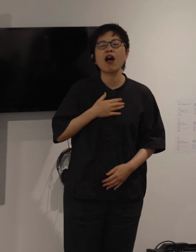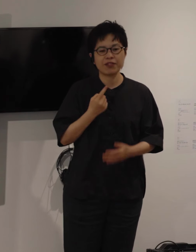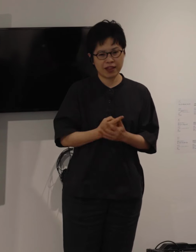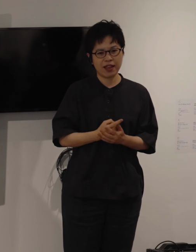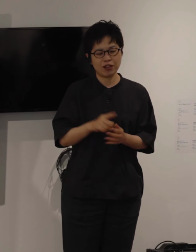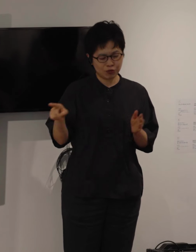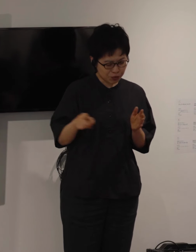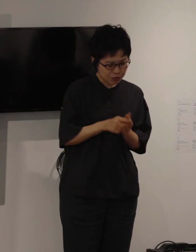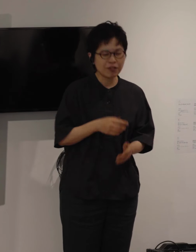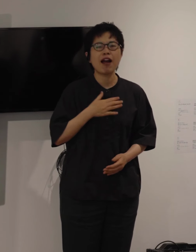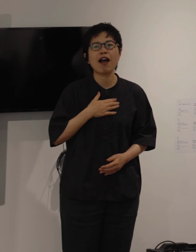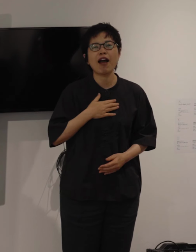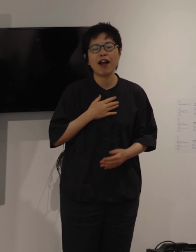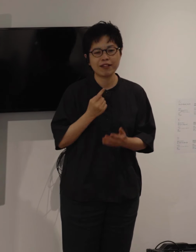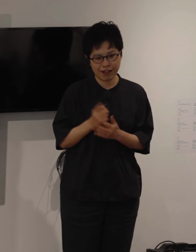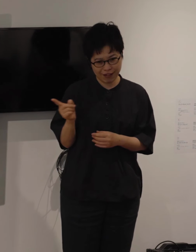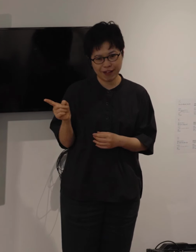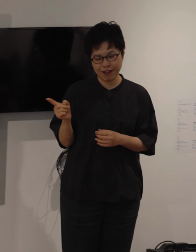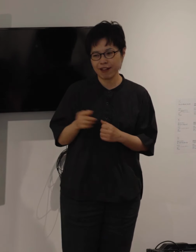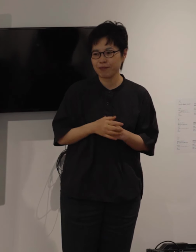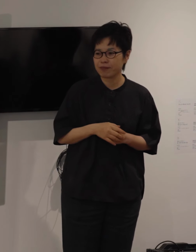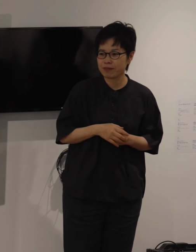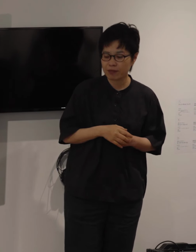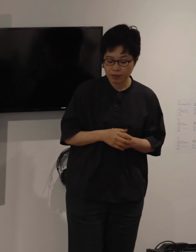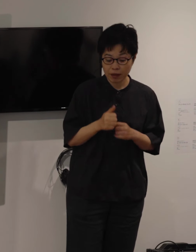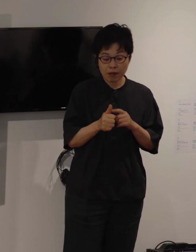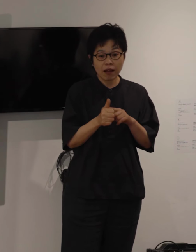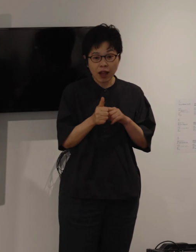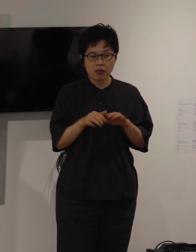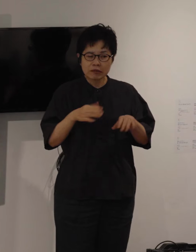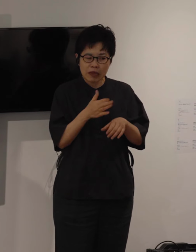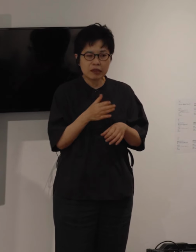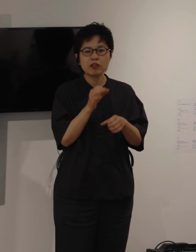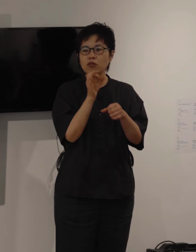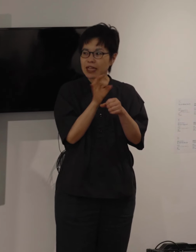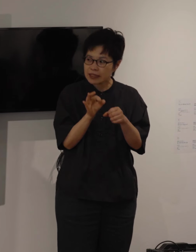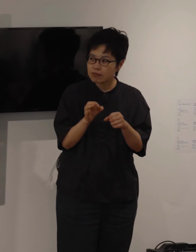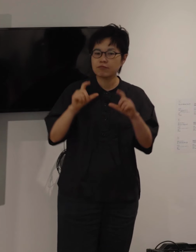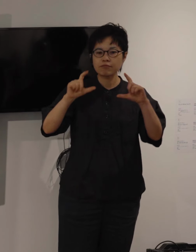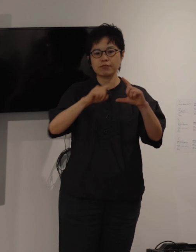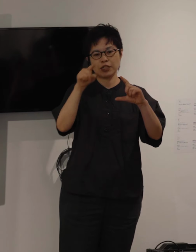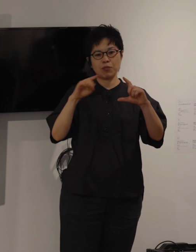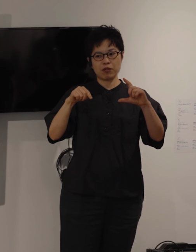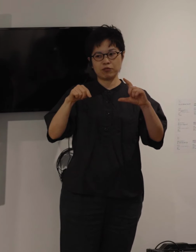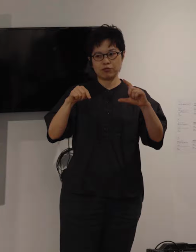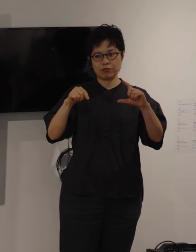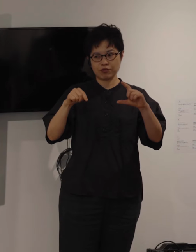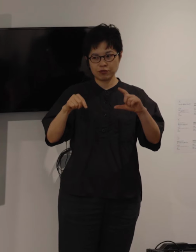picture is of some recent work he's done. He's been supported occasionally by Jennifer and